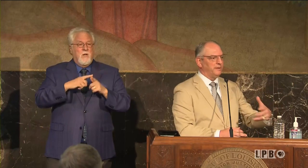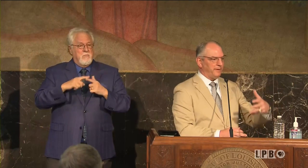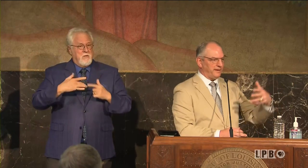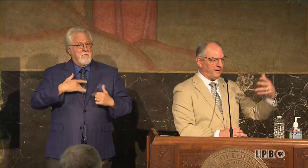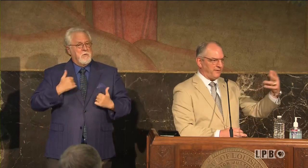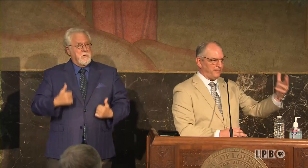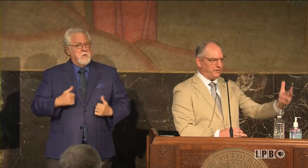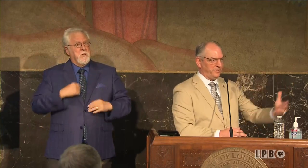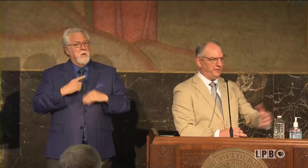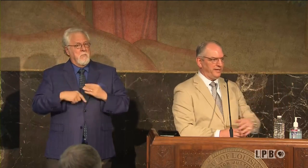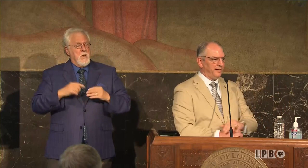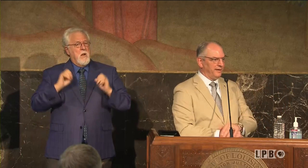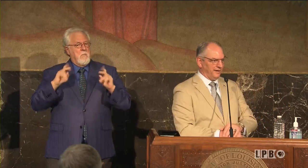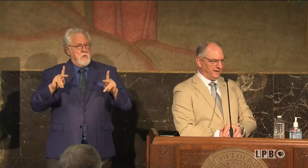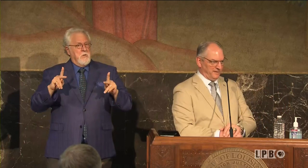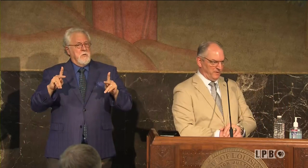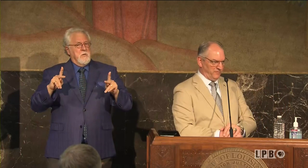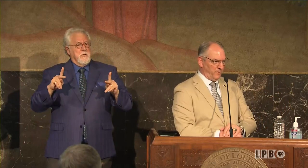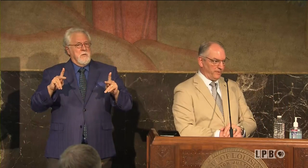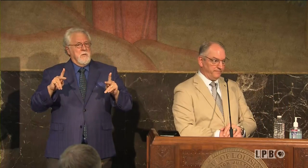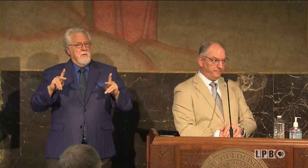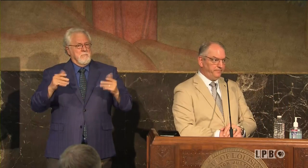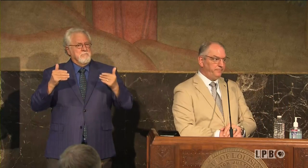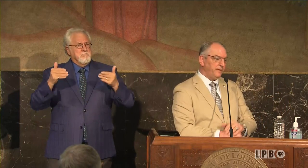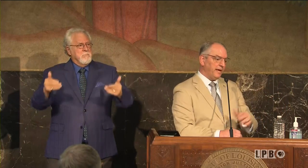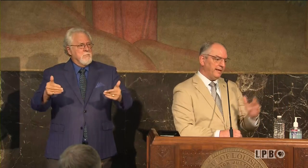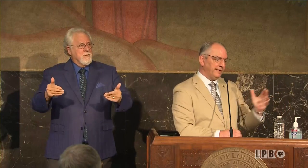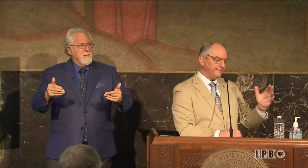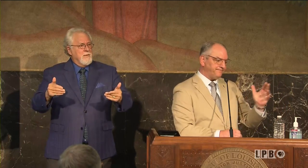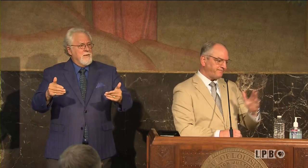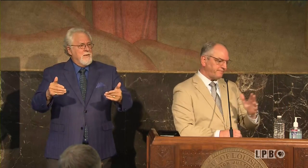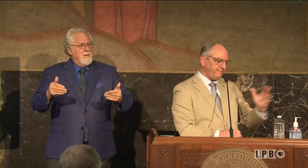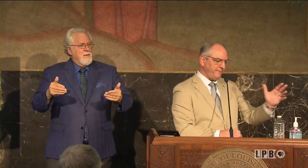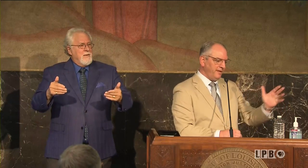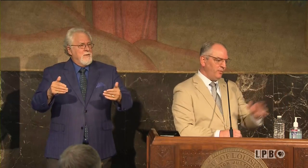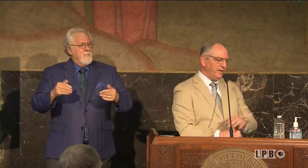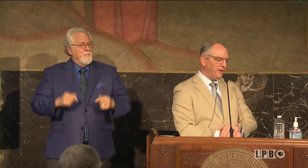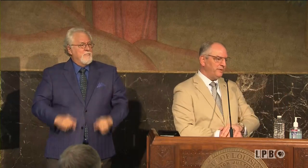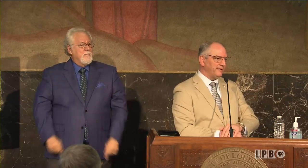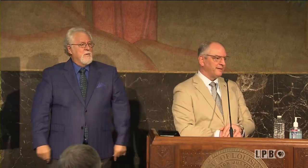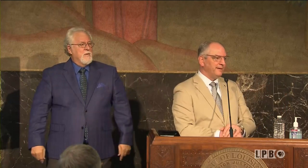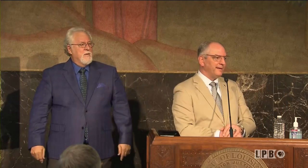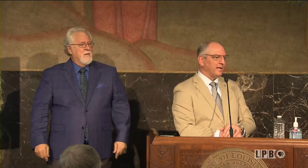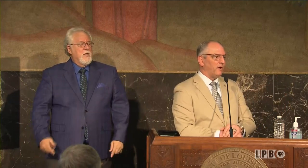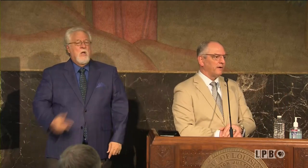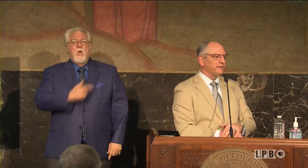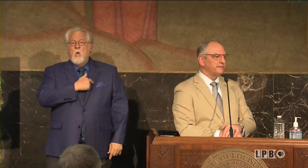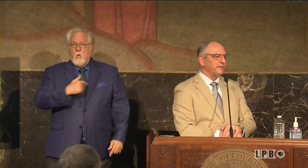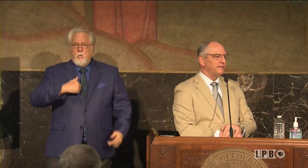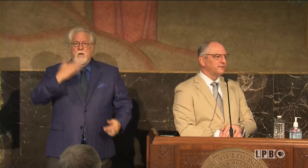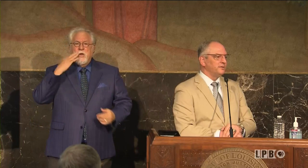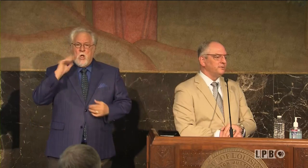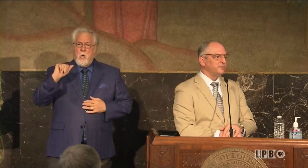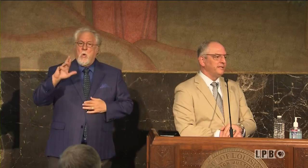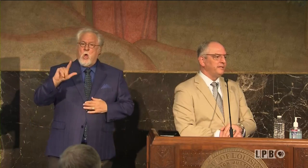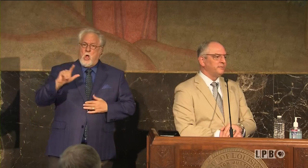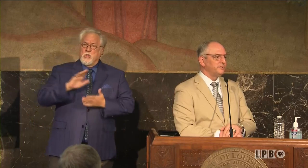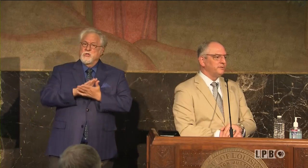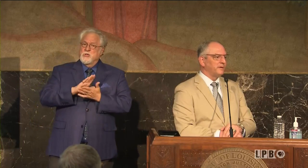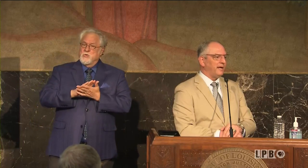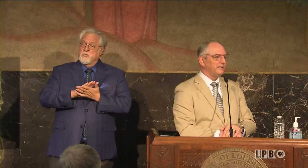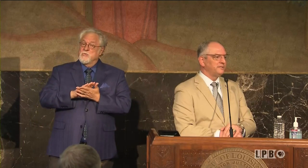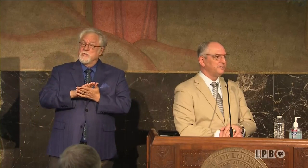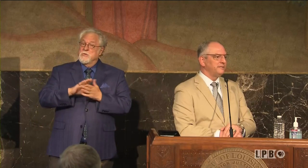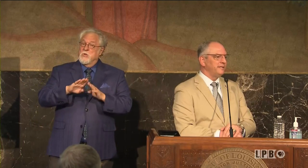good about our opportunity to move forward. And we know that in August, schools need to